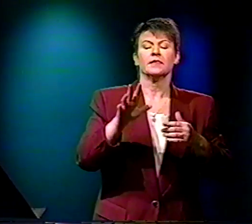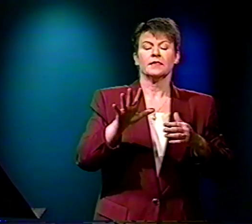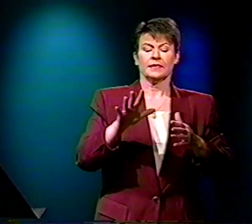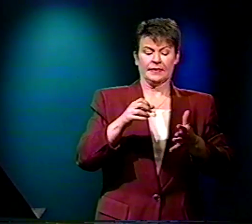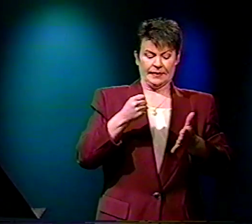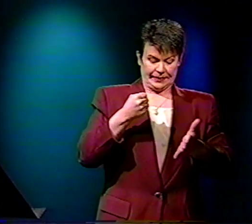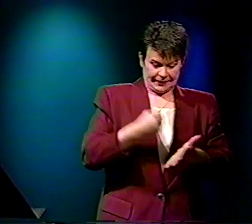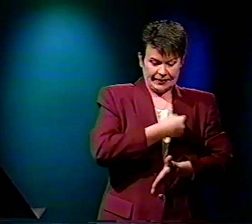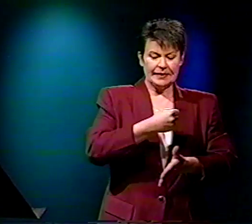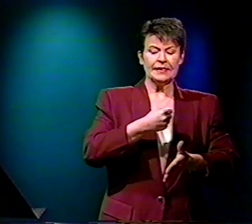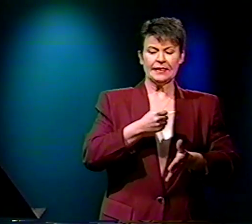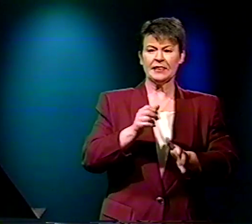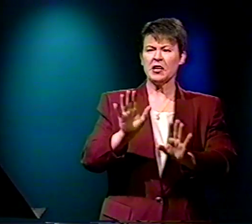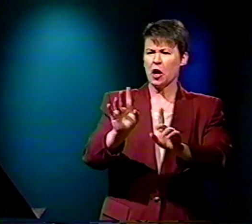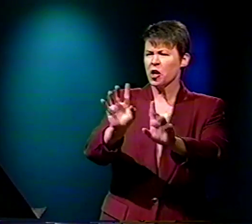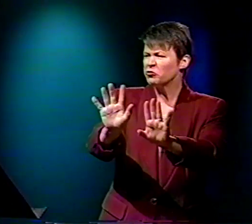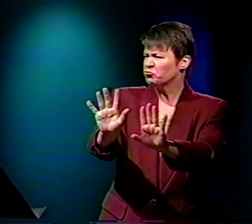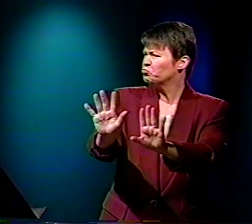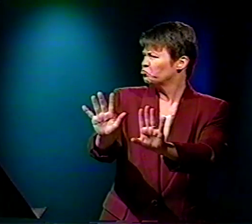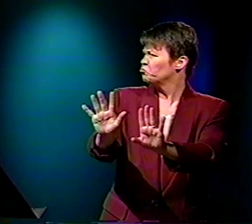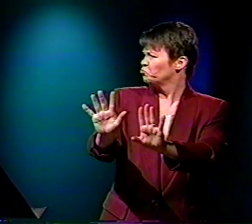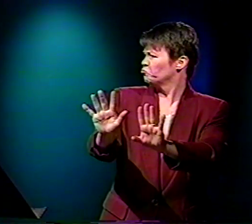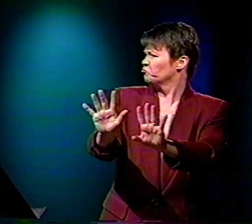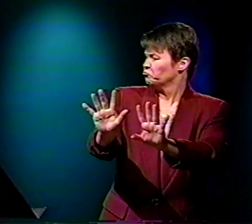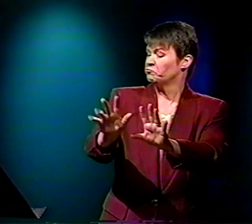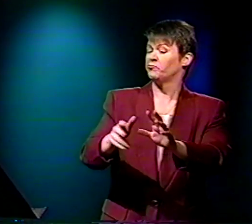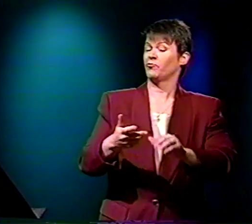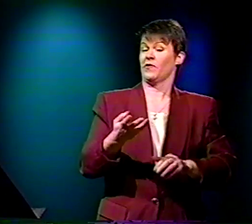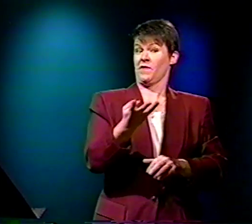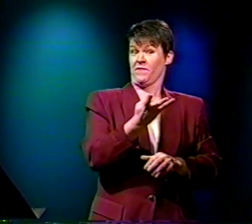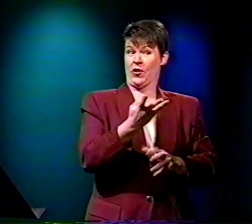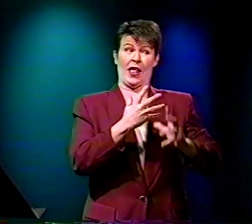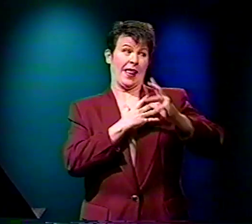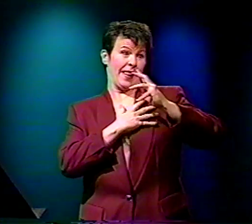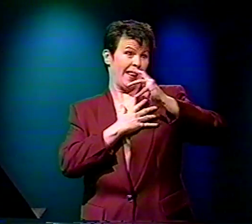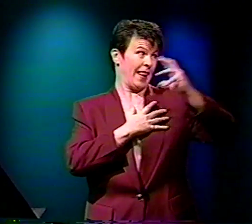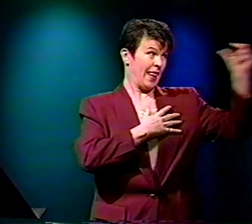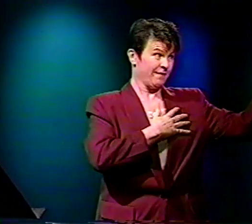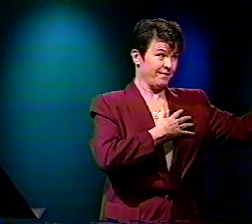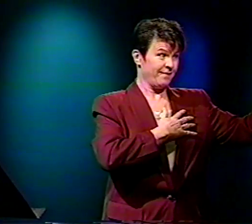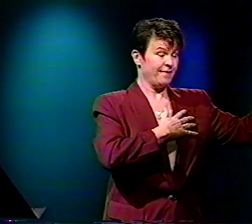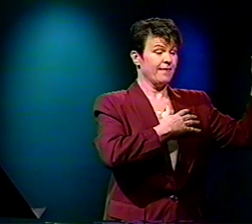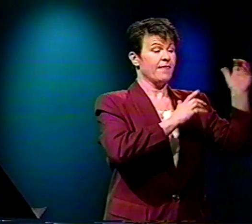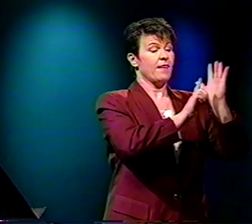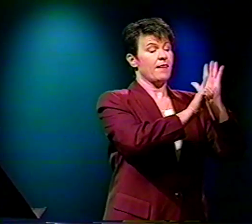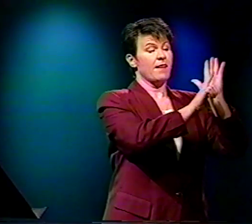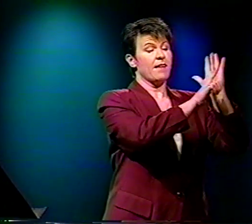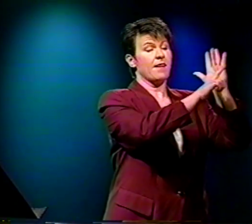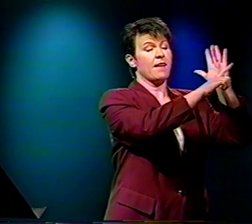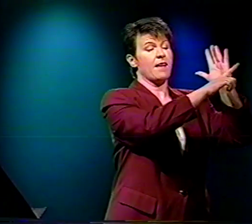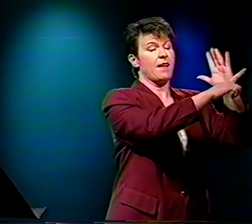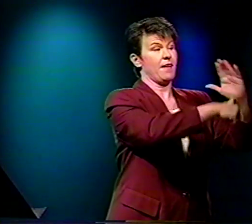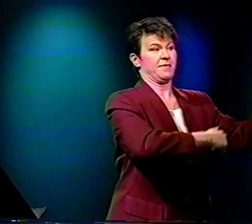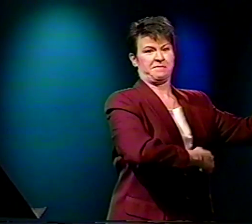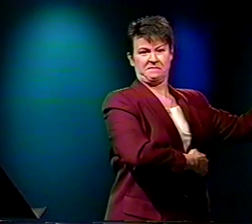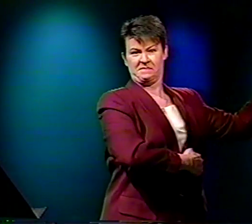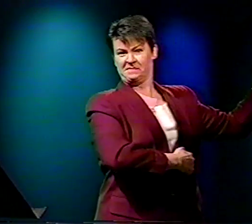hear? Oh, drat. Well, okay, okay, I've got a plan. So they all left. And time